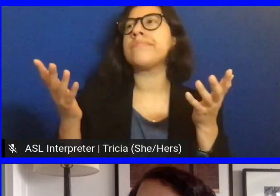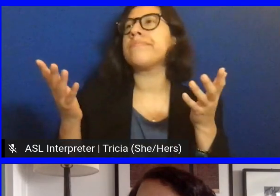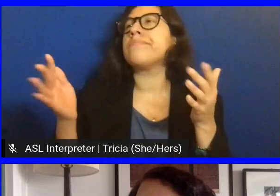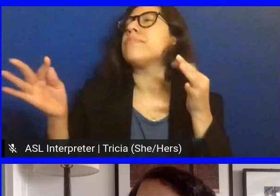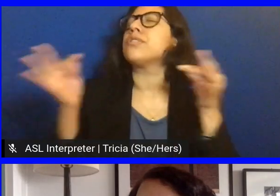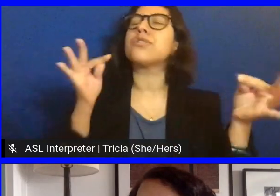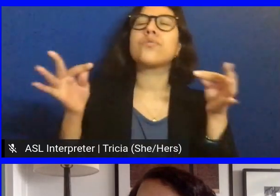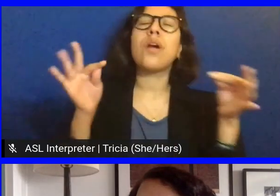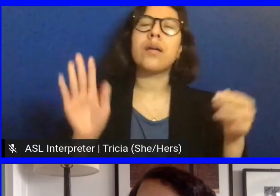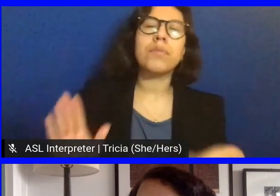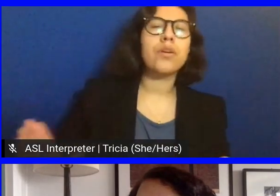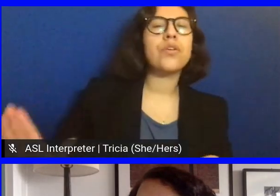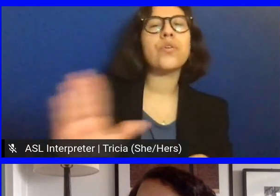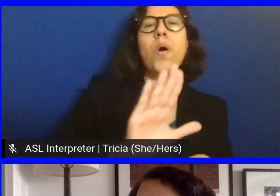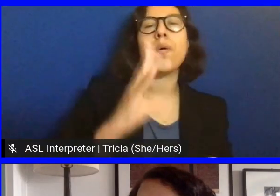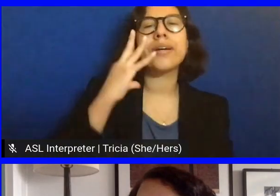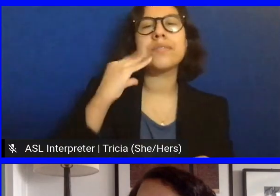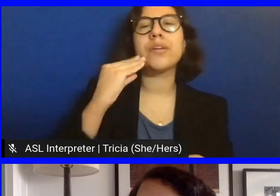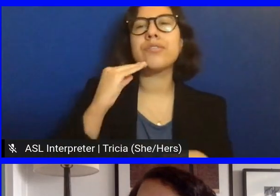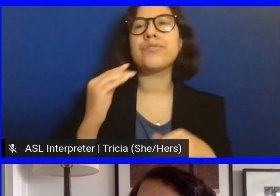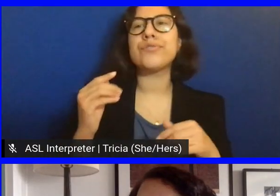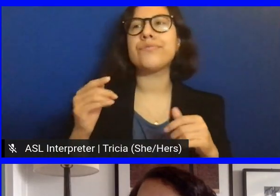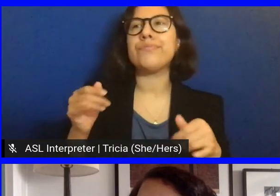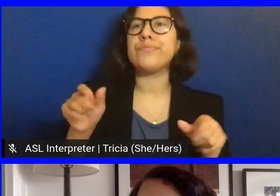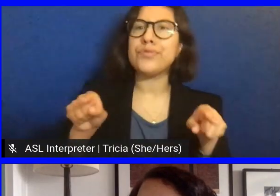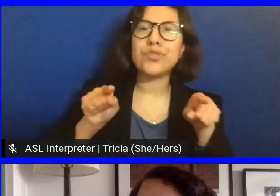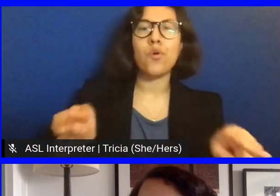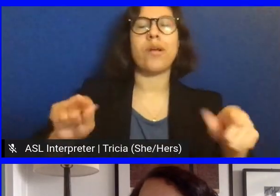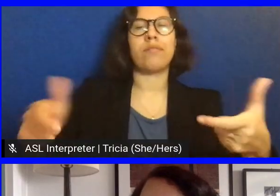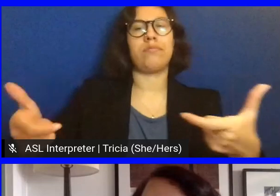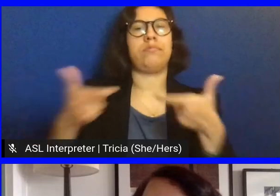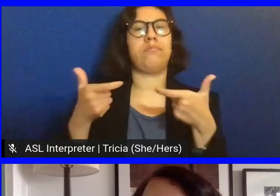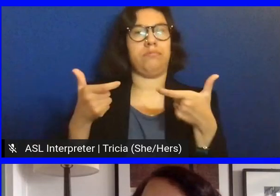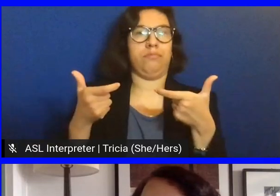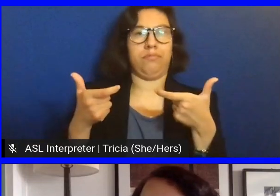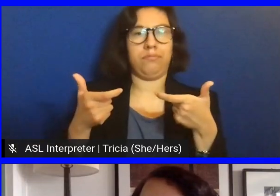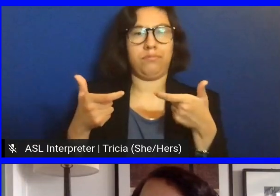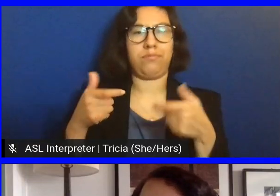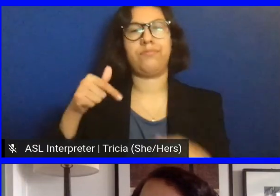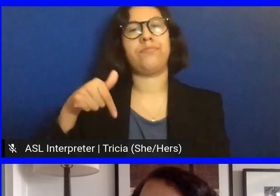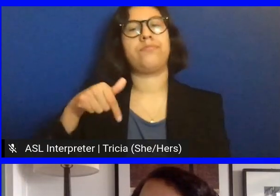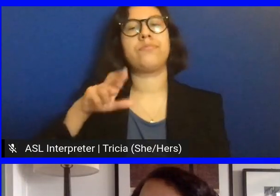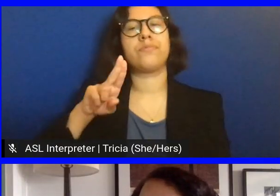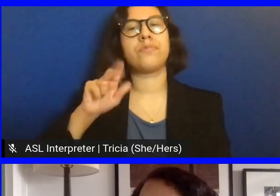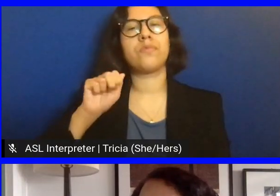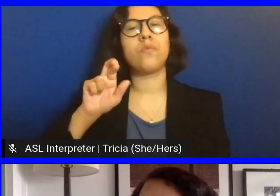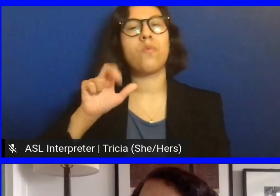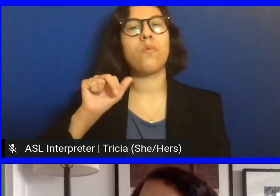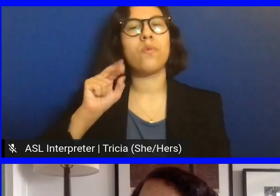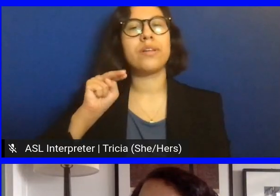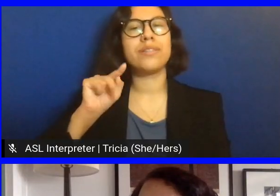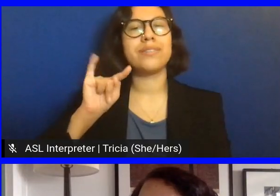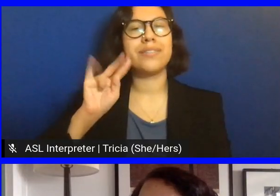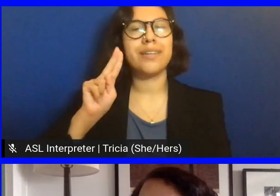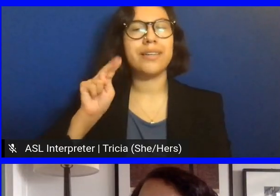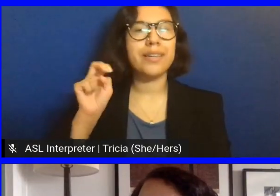like some of your experiences during lockdown. I mean, both in terms of your experience of